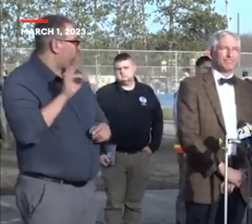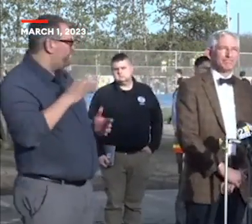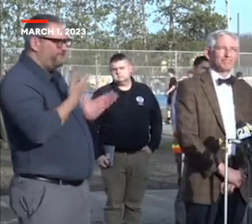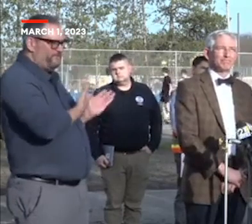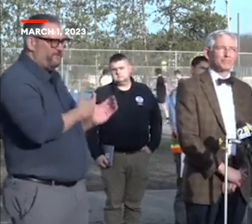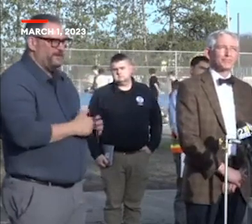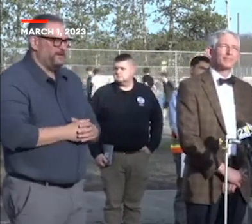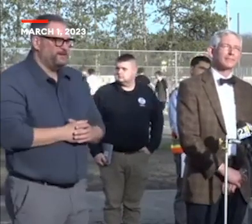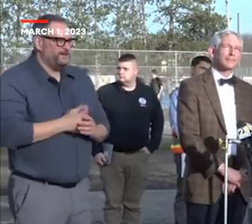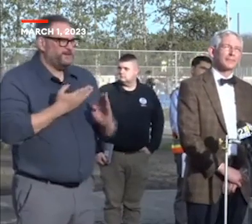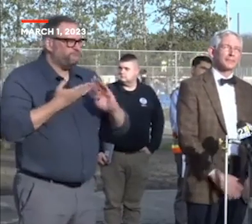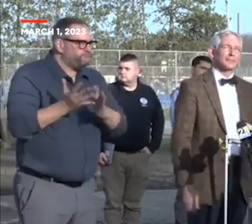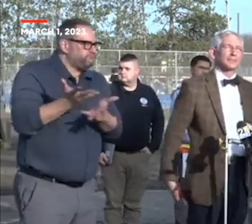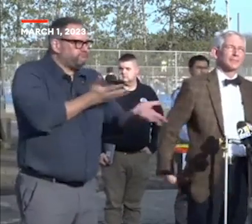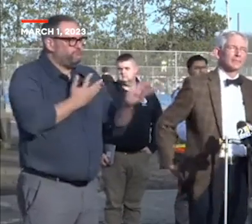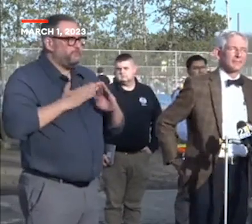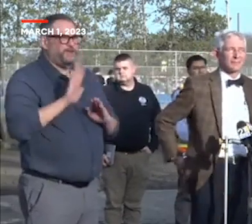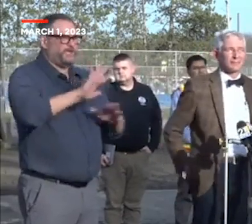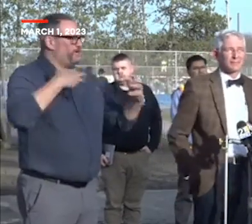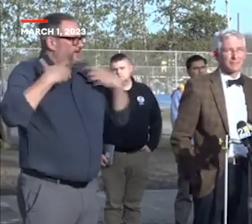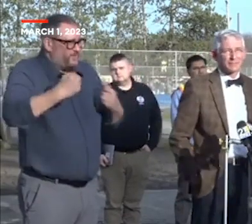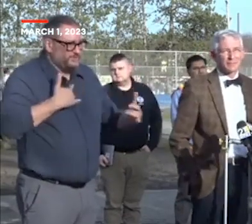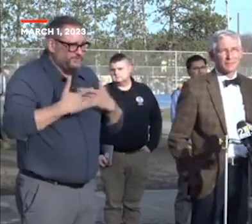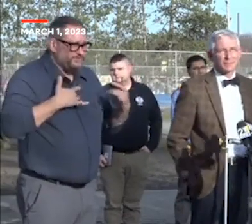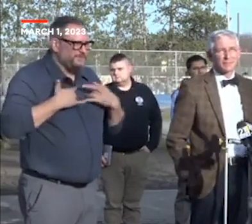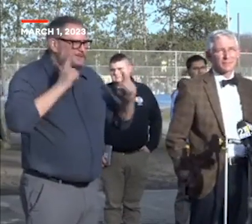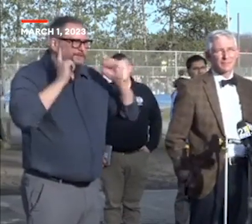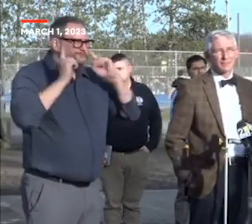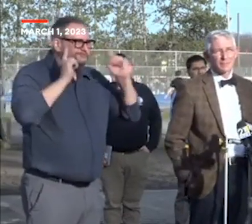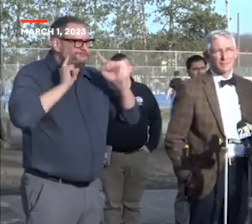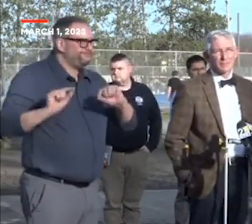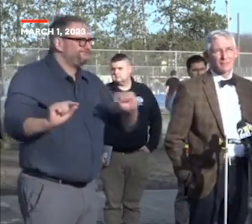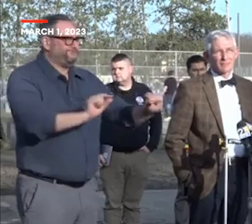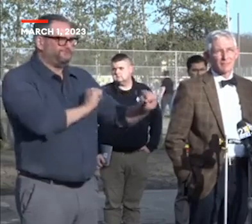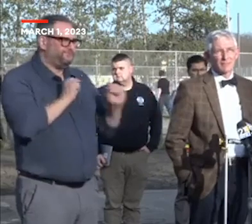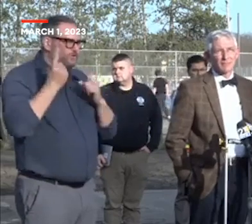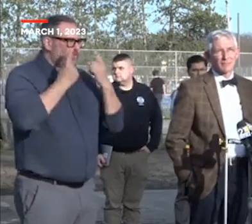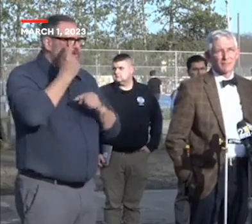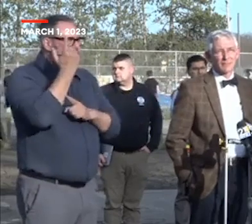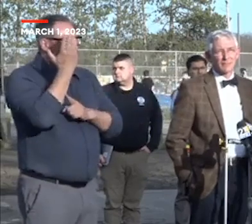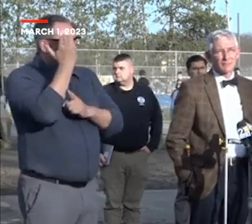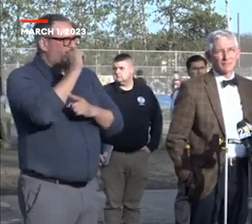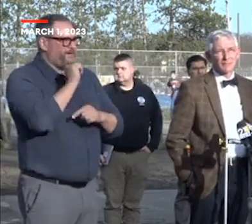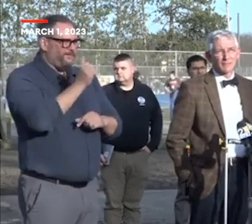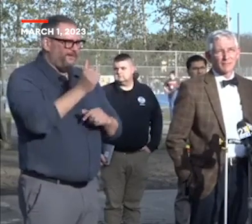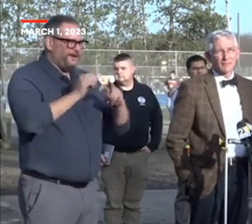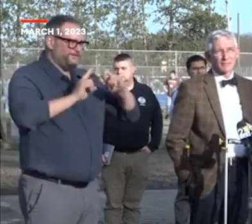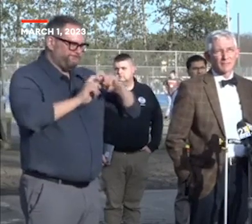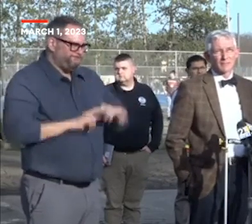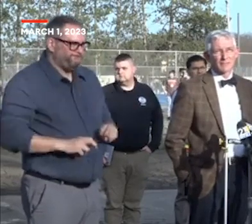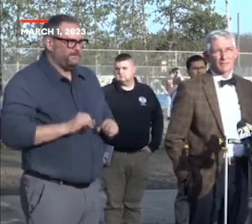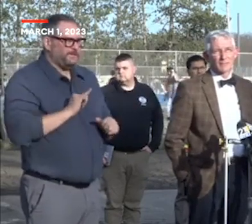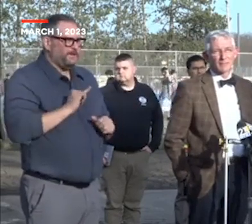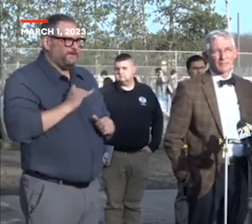concerns, and I've heard from a lot of people that they're wondering why the assessment clinic is just a kind of a meet and